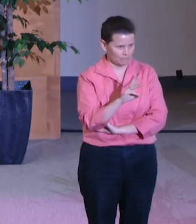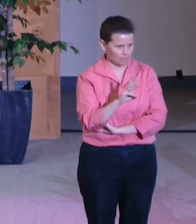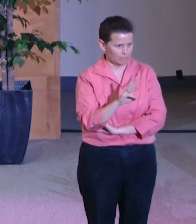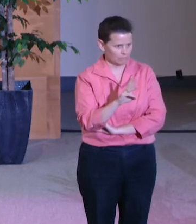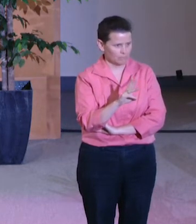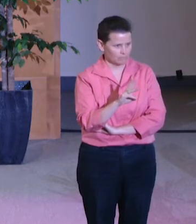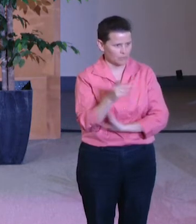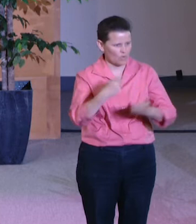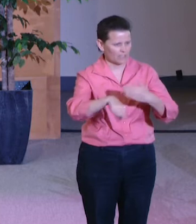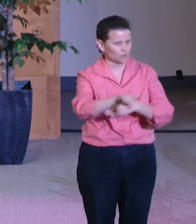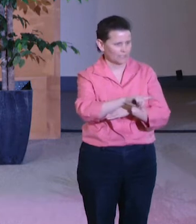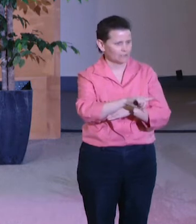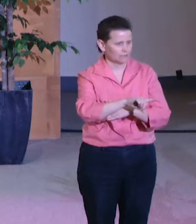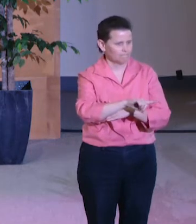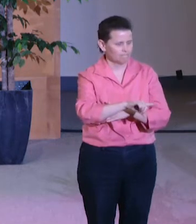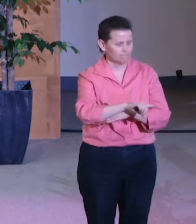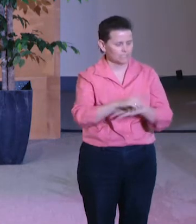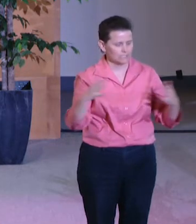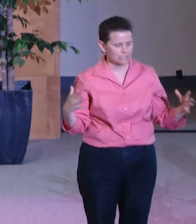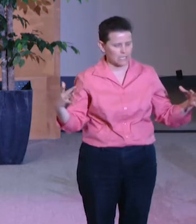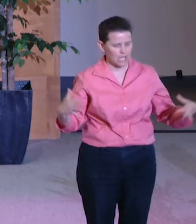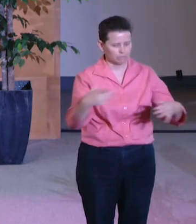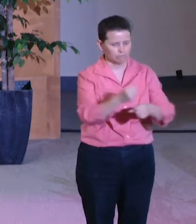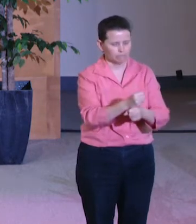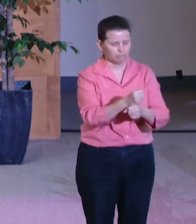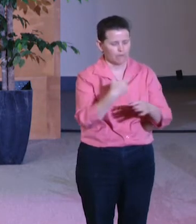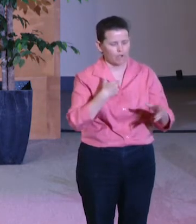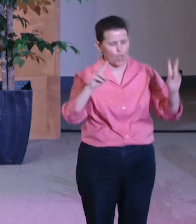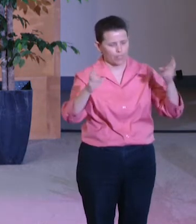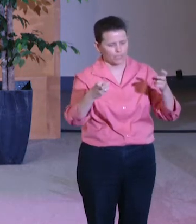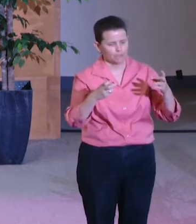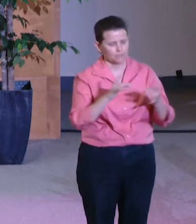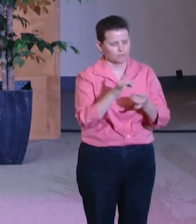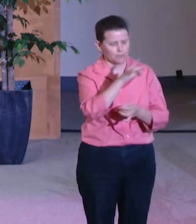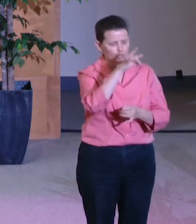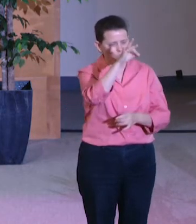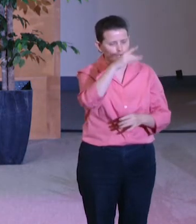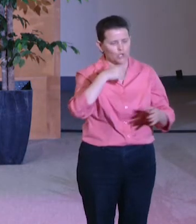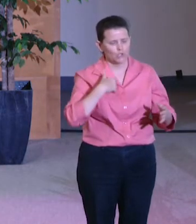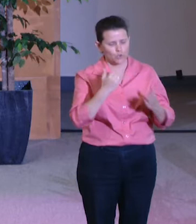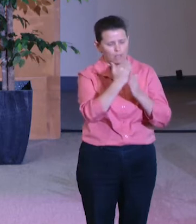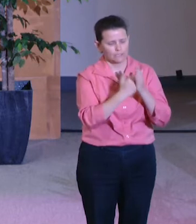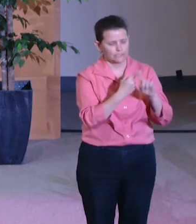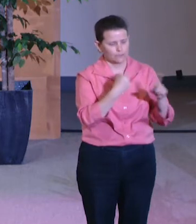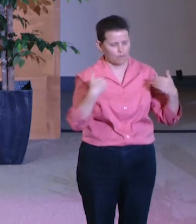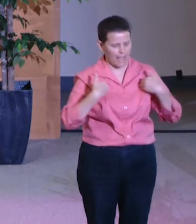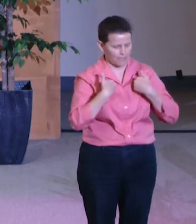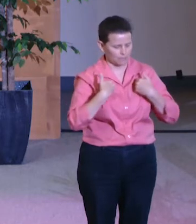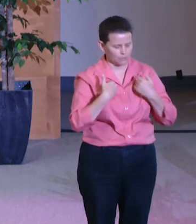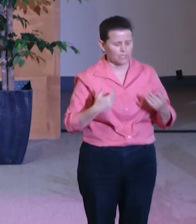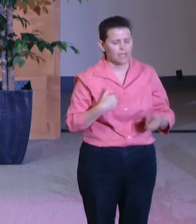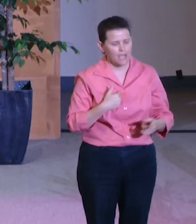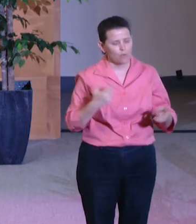the culmination of our theme, Spiritual Lessons from Animals. Join Rev. Cherie Taylor-Jones as she celebrates the gifts of unconditional love